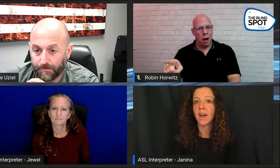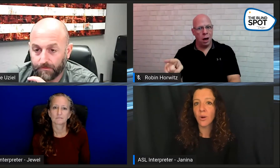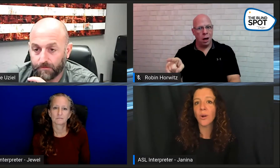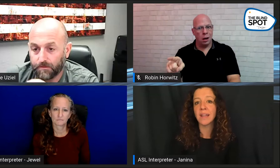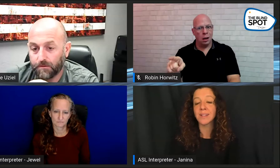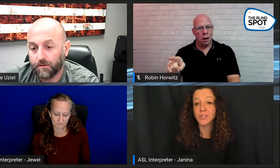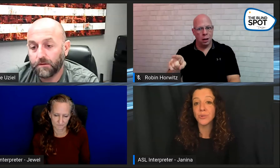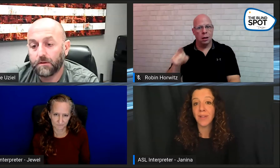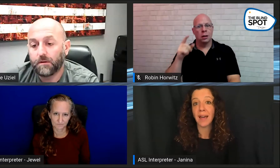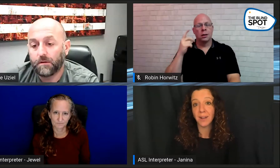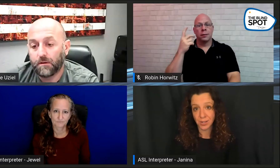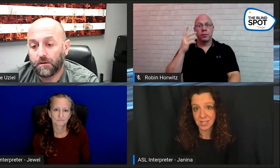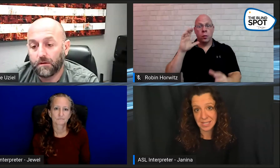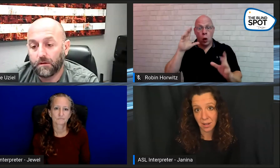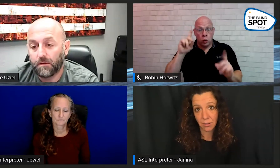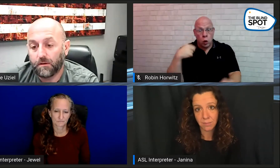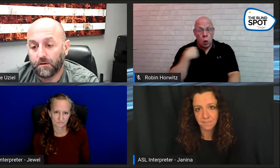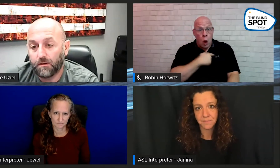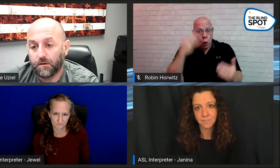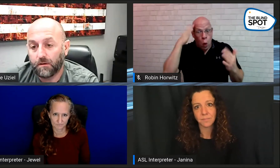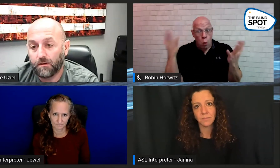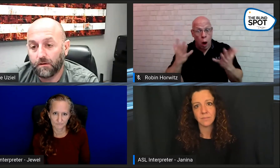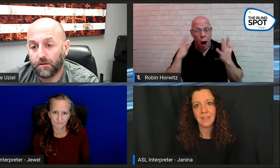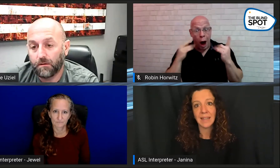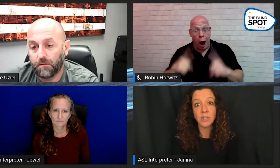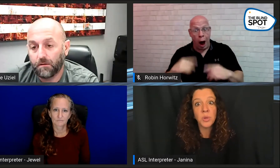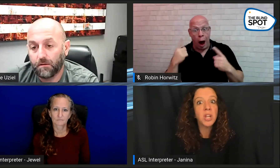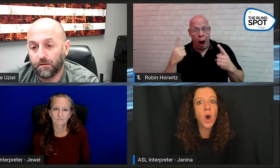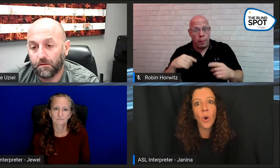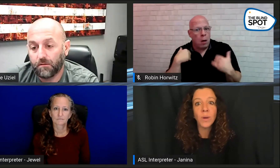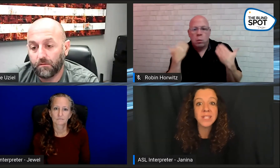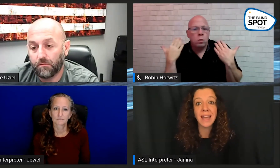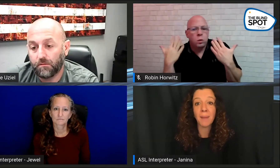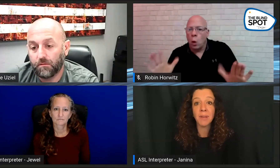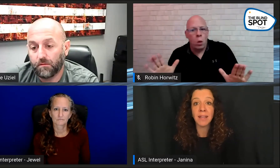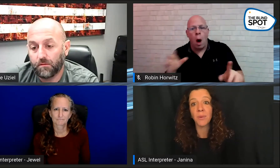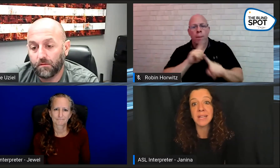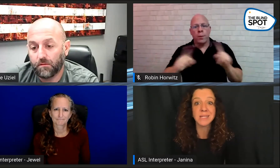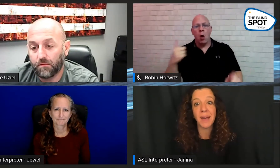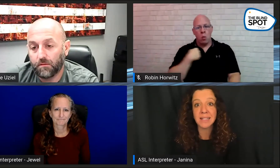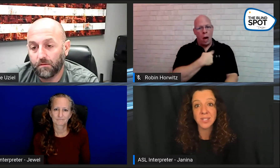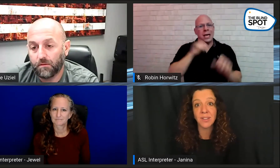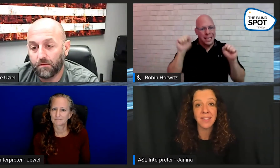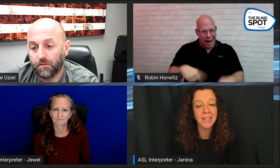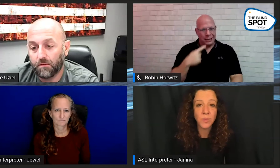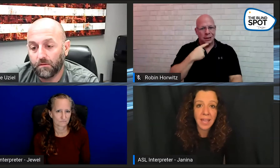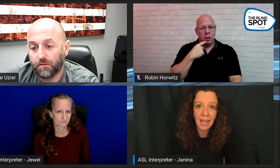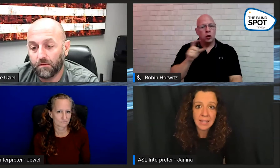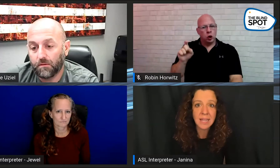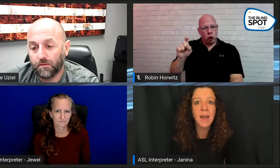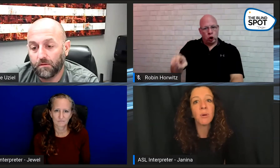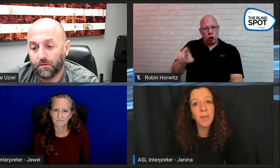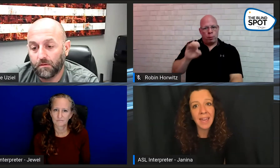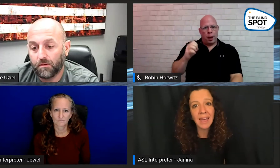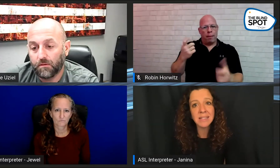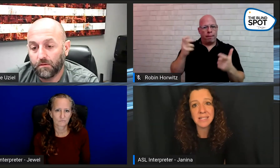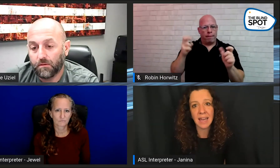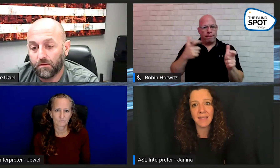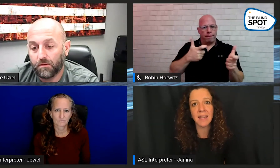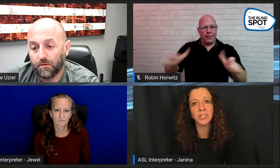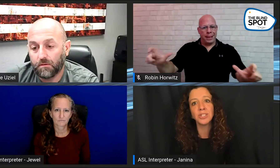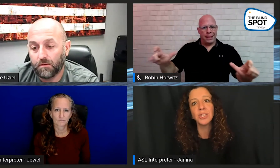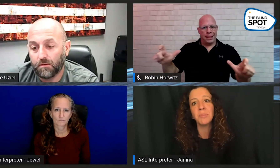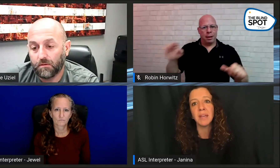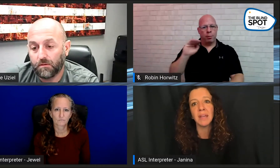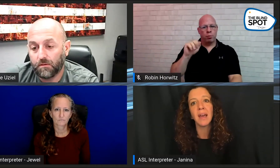plan according to that Hearst cycle. Now, do we know what's going to happen? Can we expect certain things? We can't, but we can